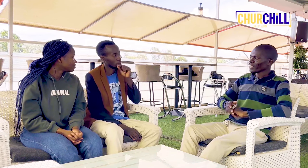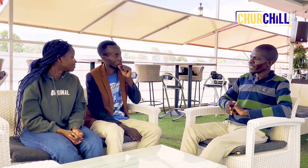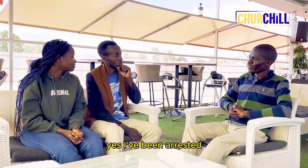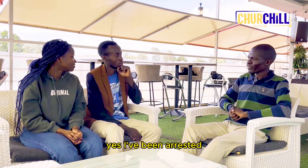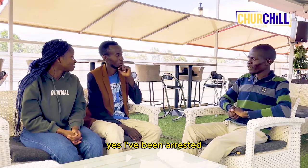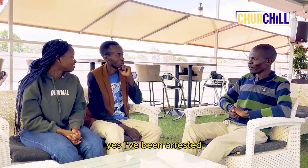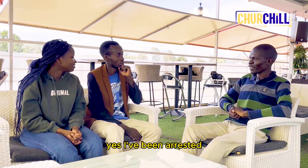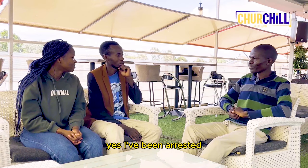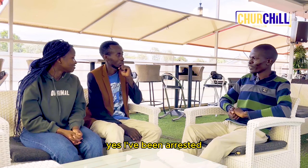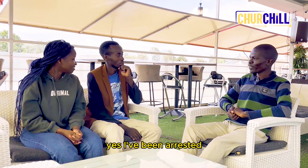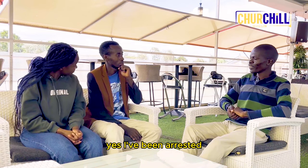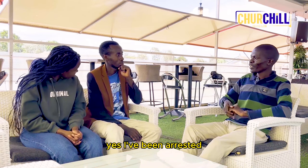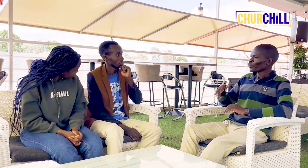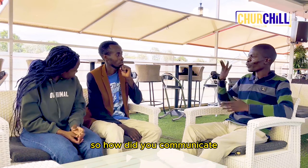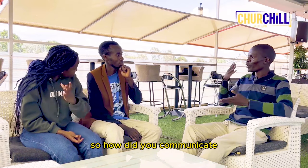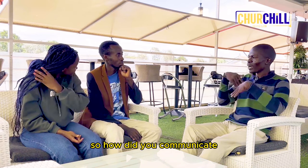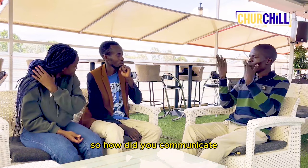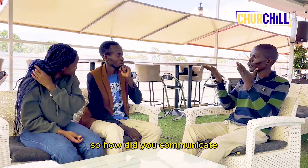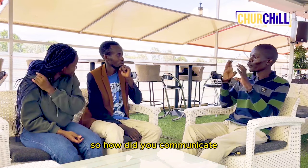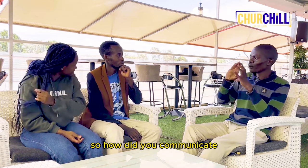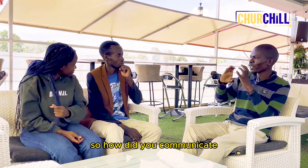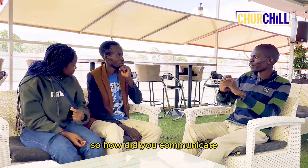Yes. I have been arrested. Yes, So, how did you communicate?